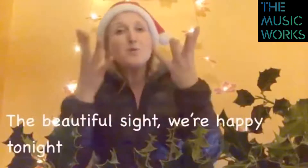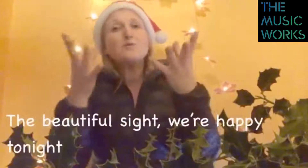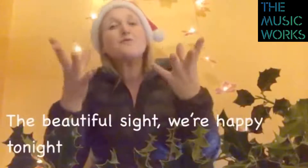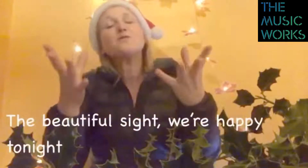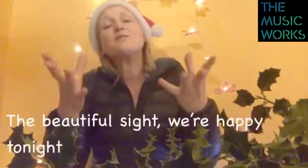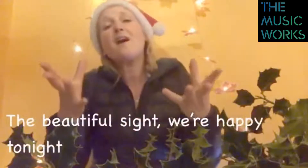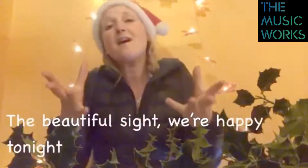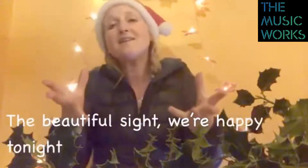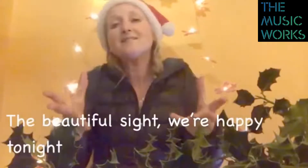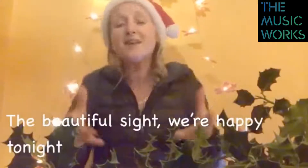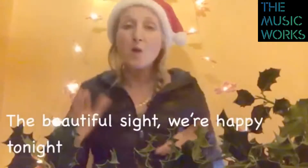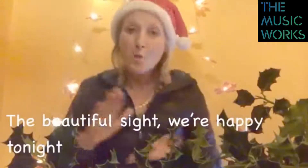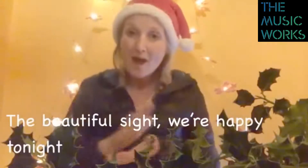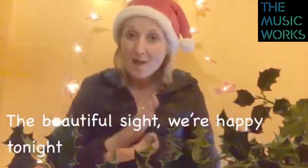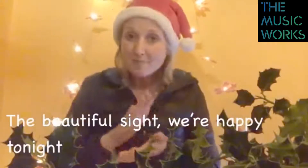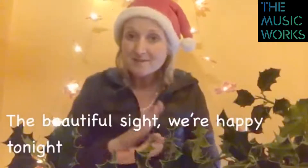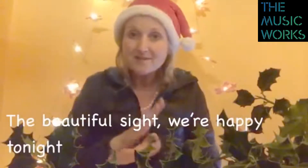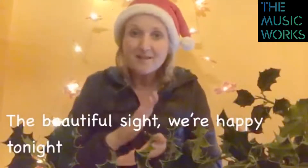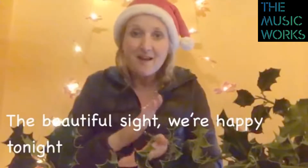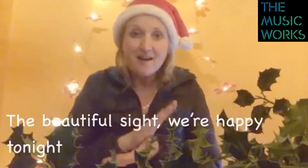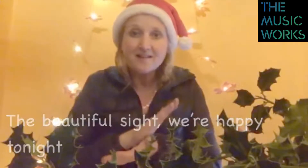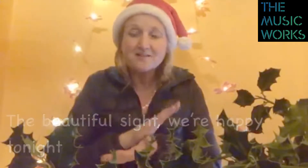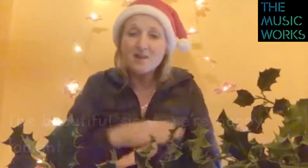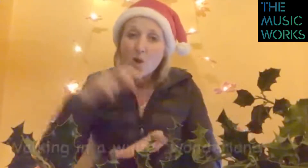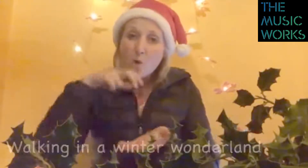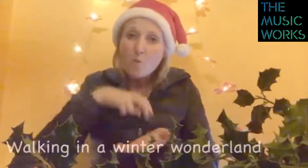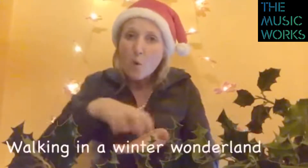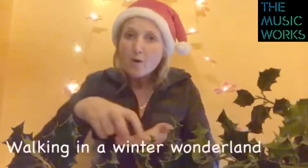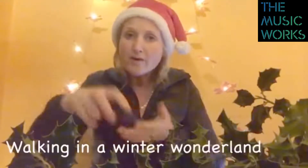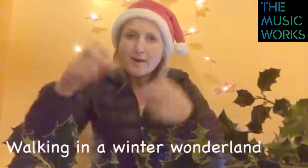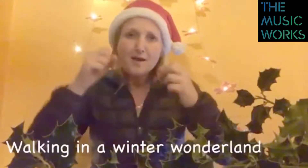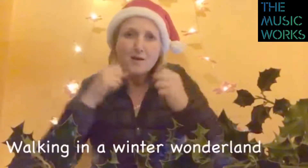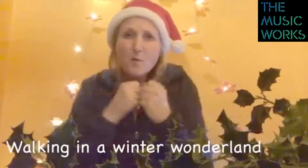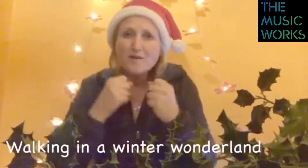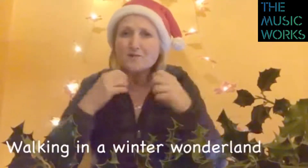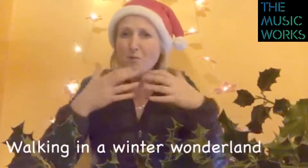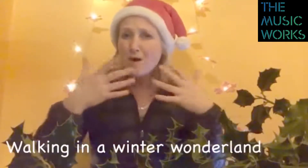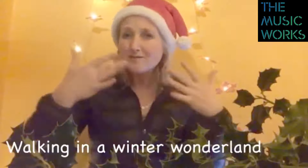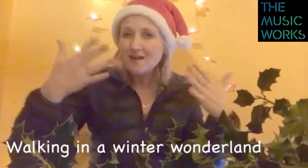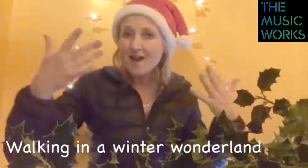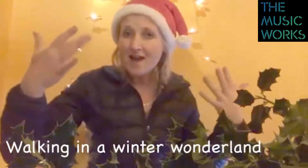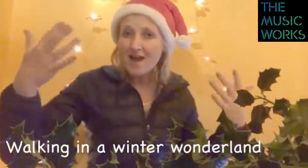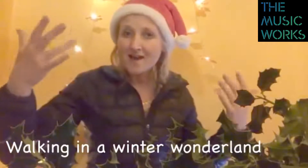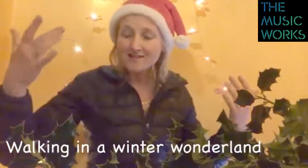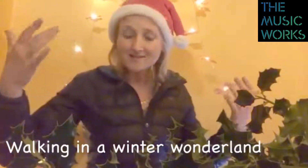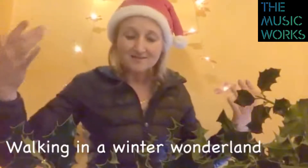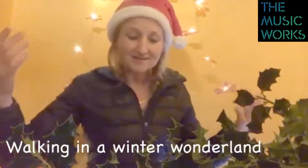beautiful sight, we're happy tonight, walking in a winter wonderland.